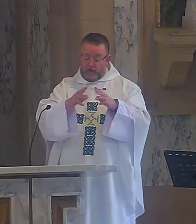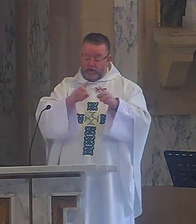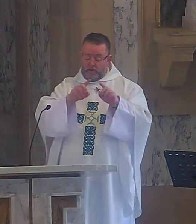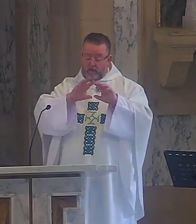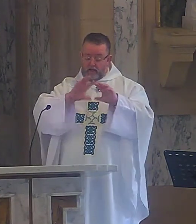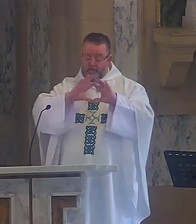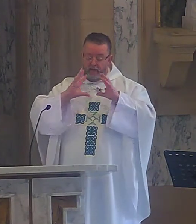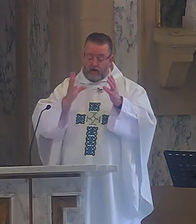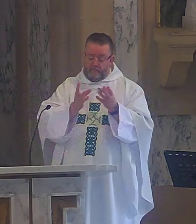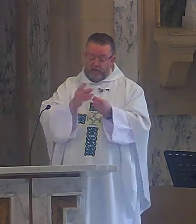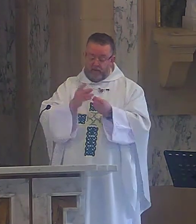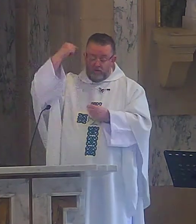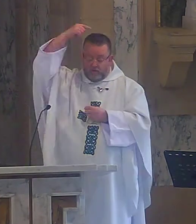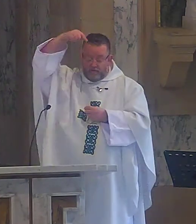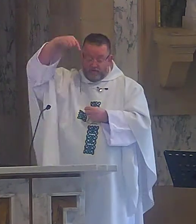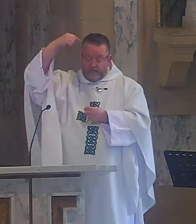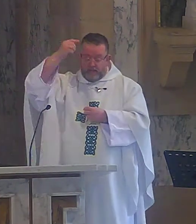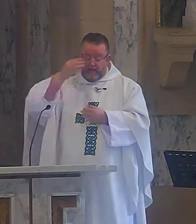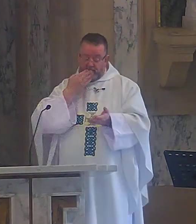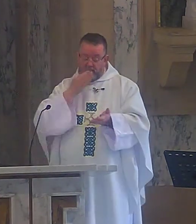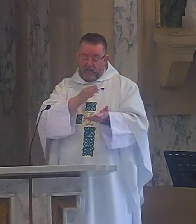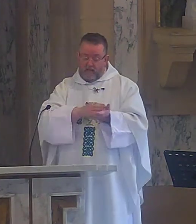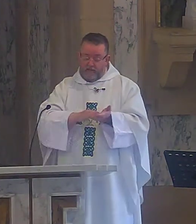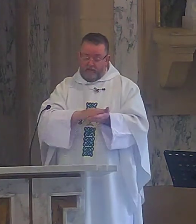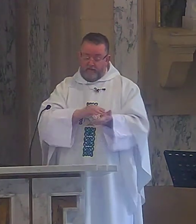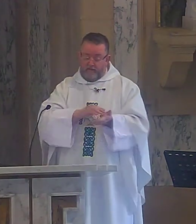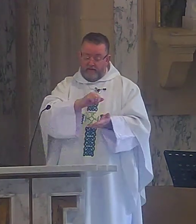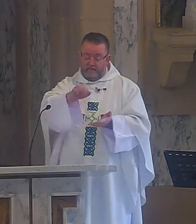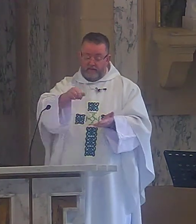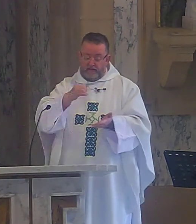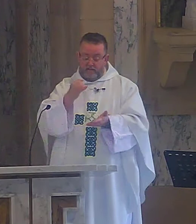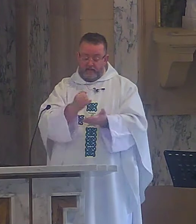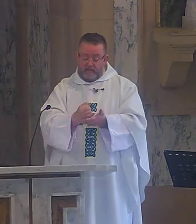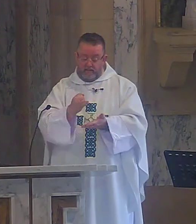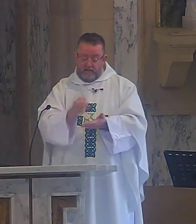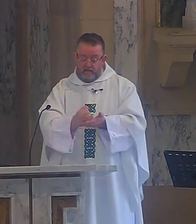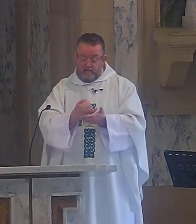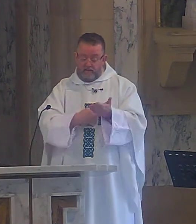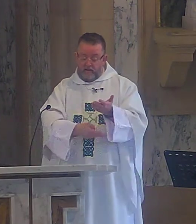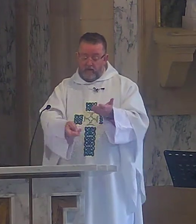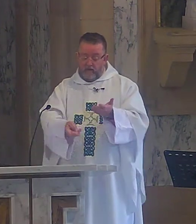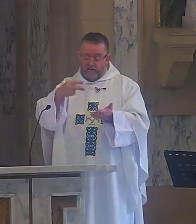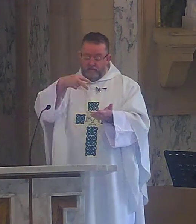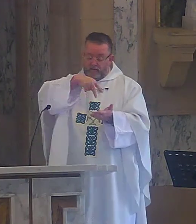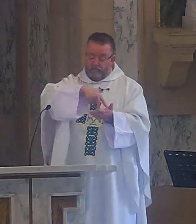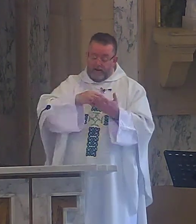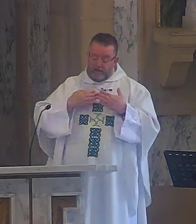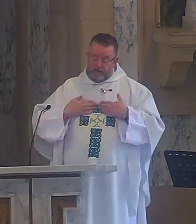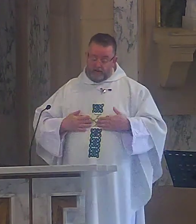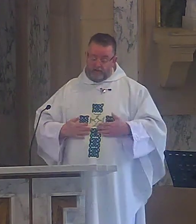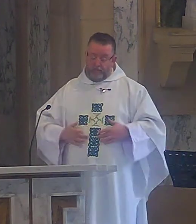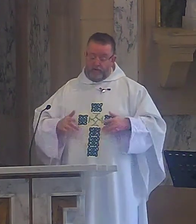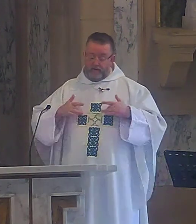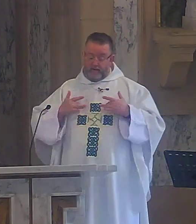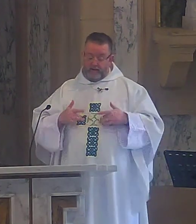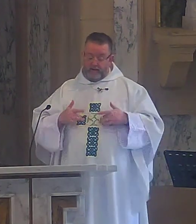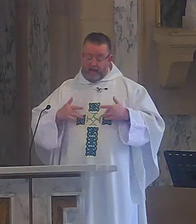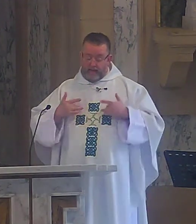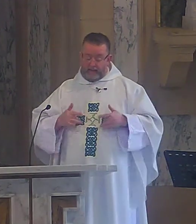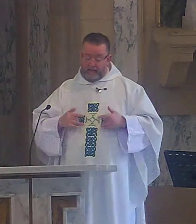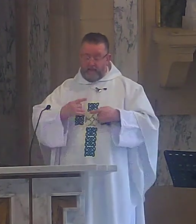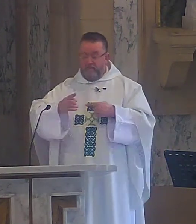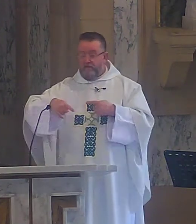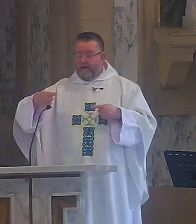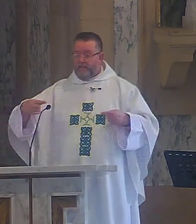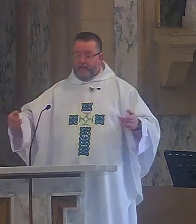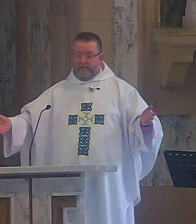Church, the communion of the saints, the forgiveness of our sins, the resurrection of the body, and